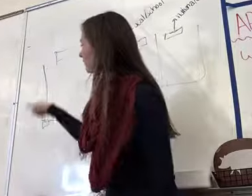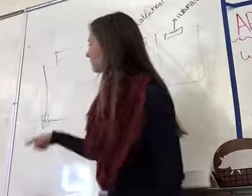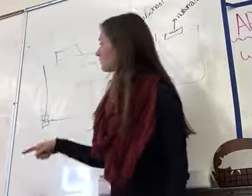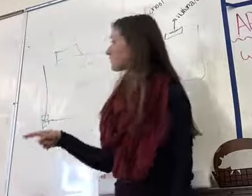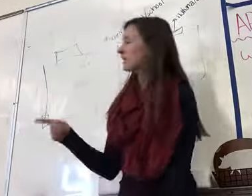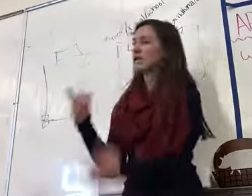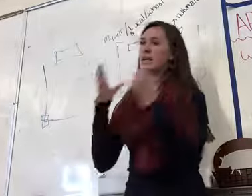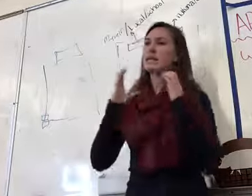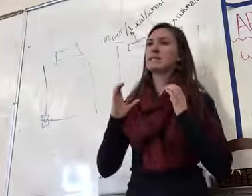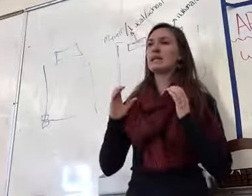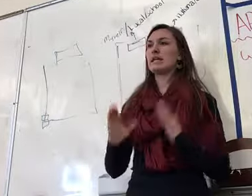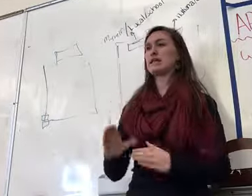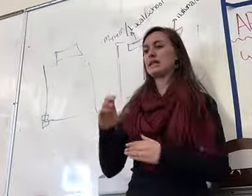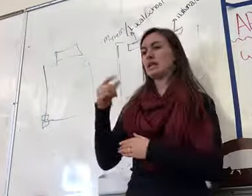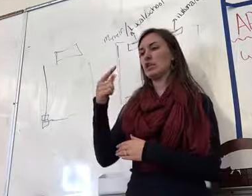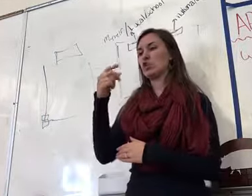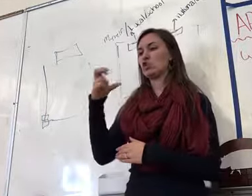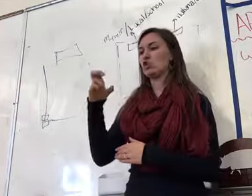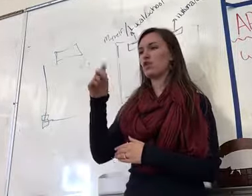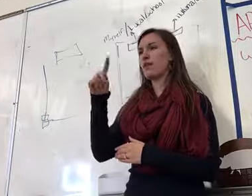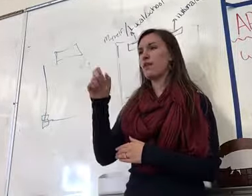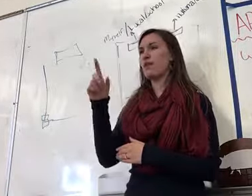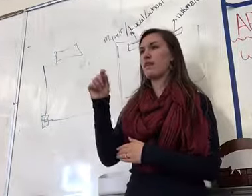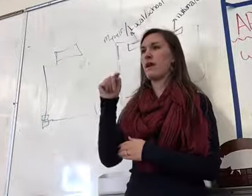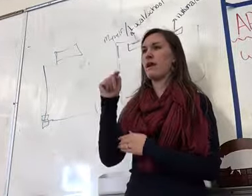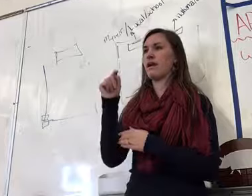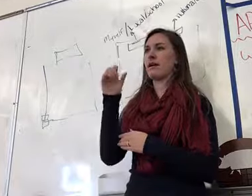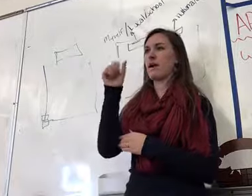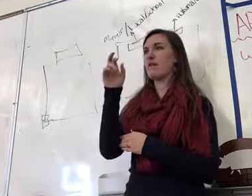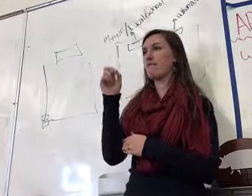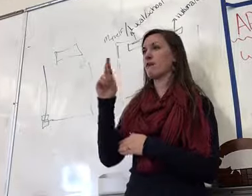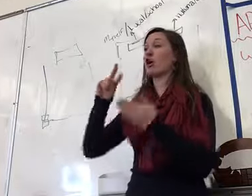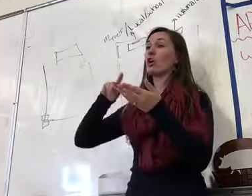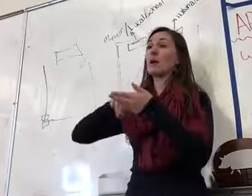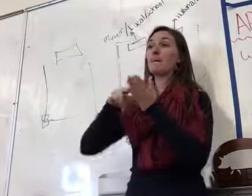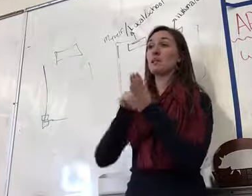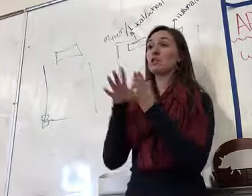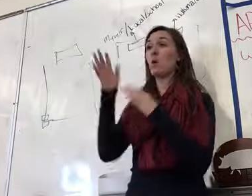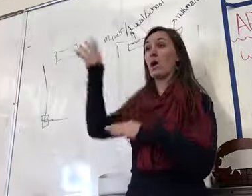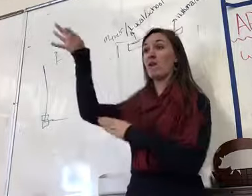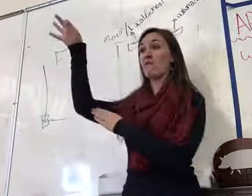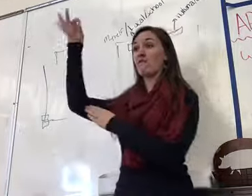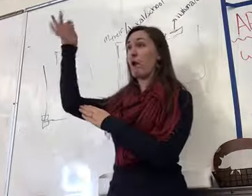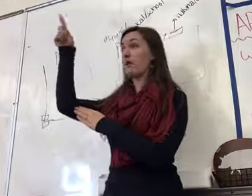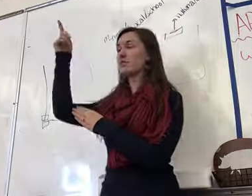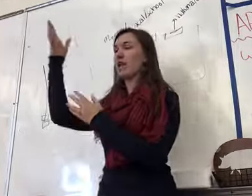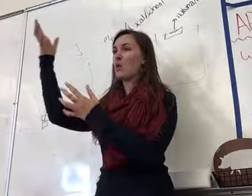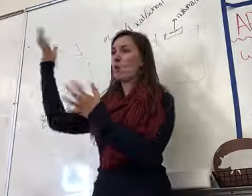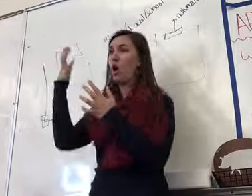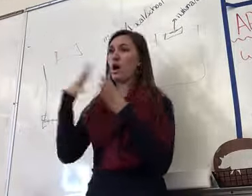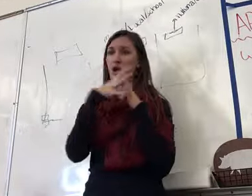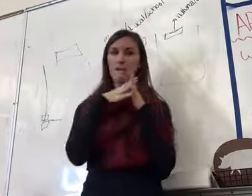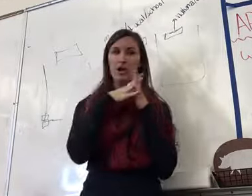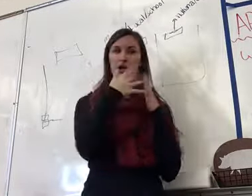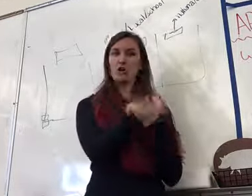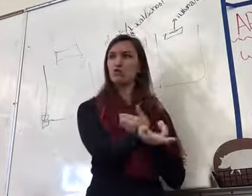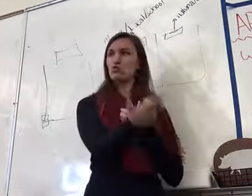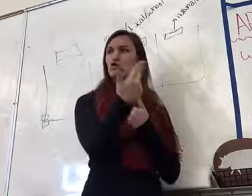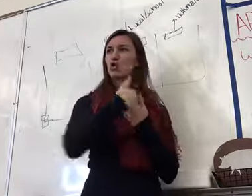affair. This is where basically France wants America to go into the Revolutionary War. Basically